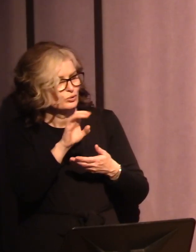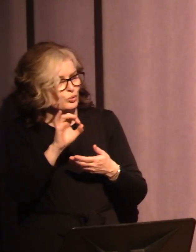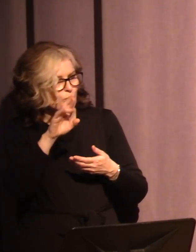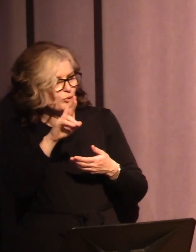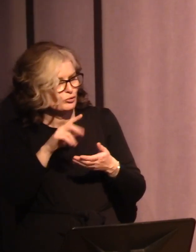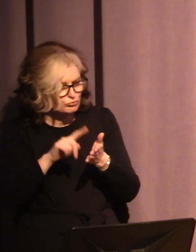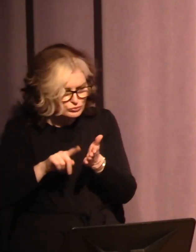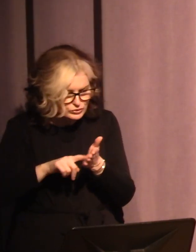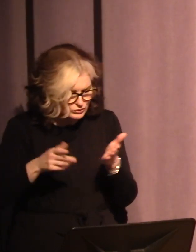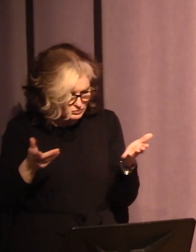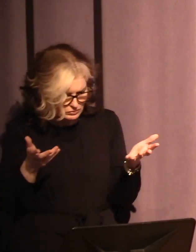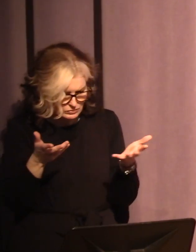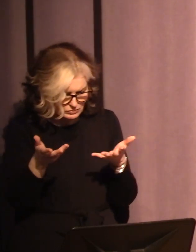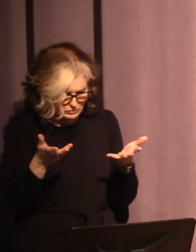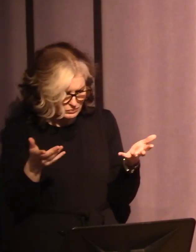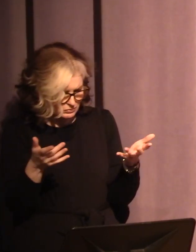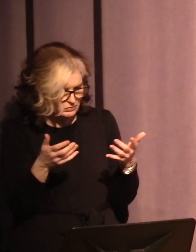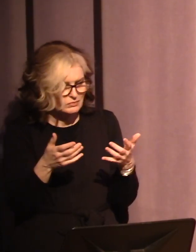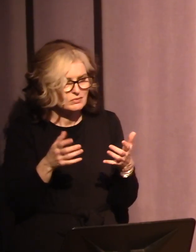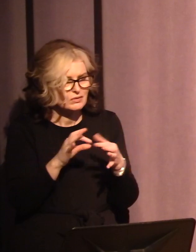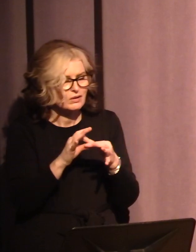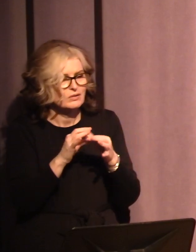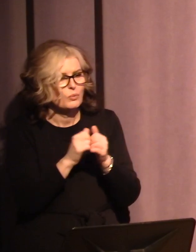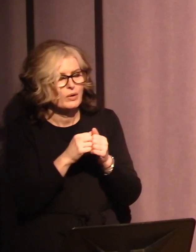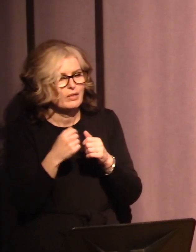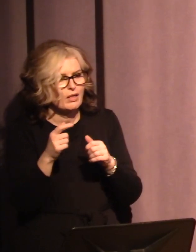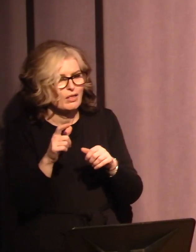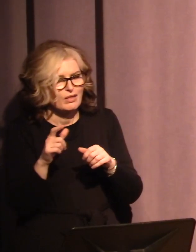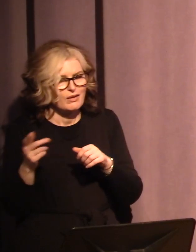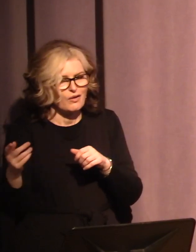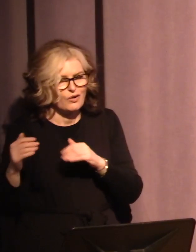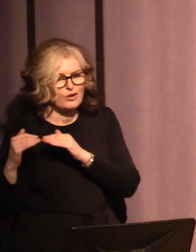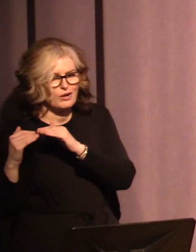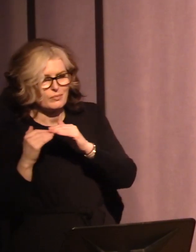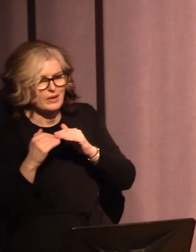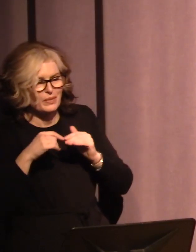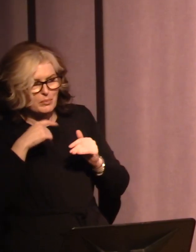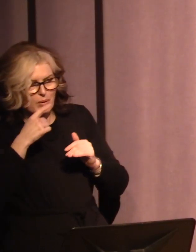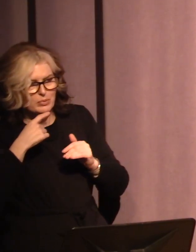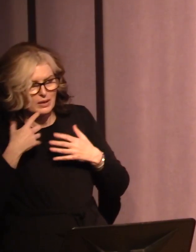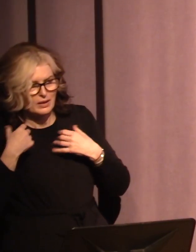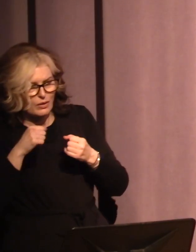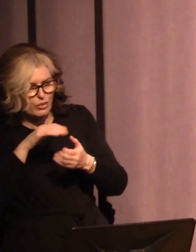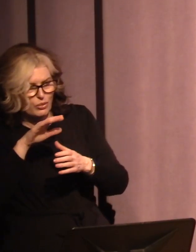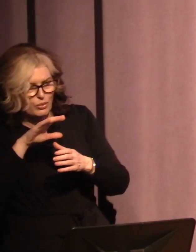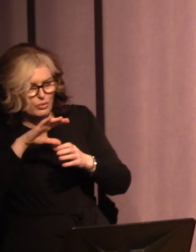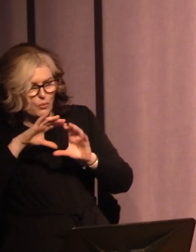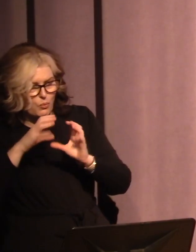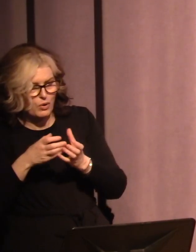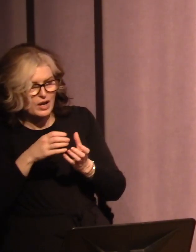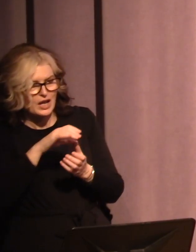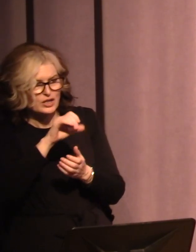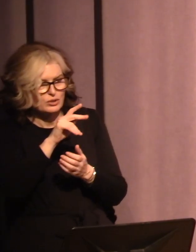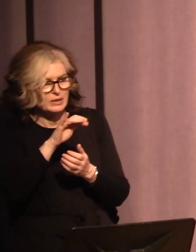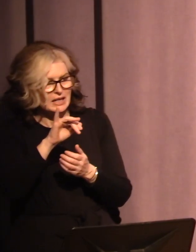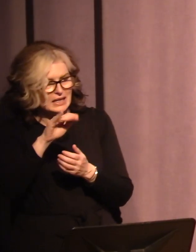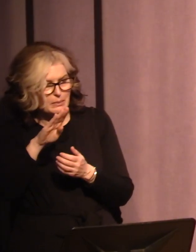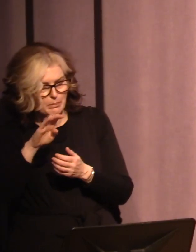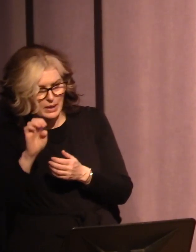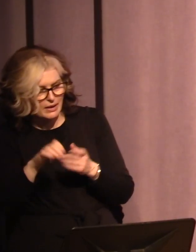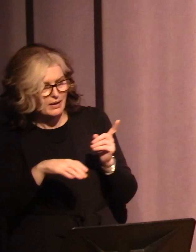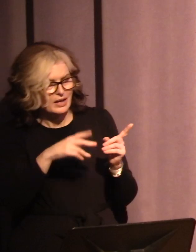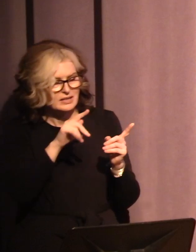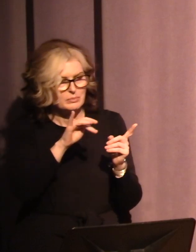ongoing research and into contact with her longtime colleagues in the public health world, Dr. Chidinma Ibe, Dr. Anika